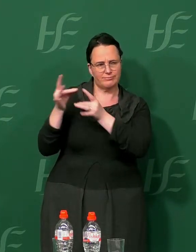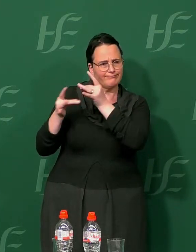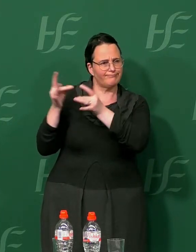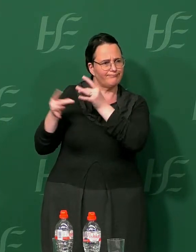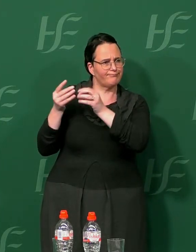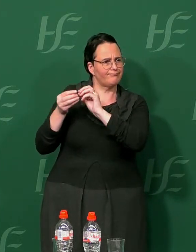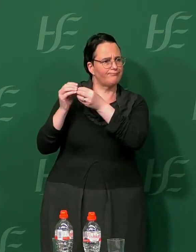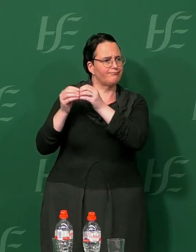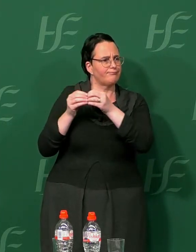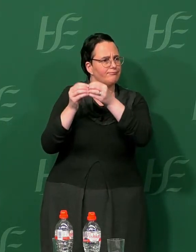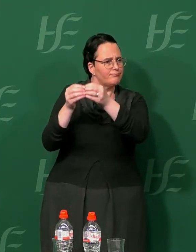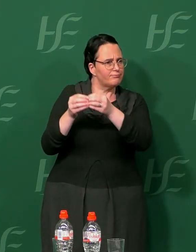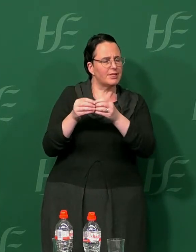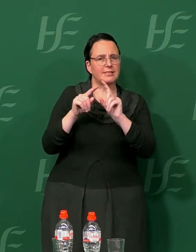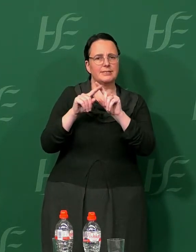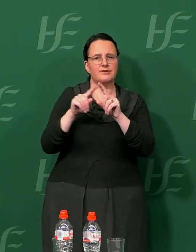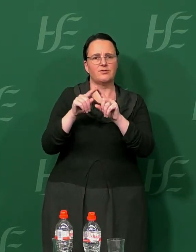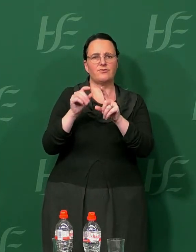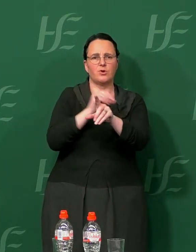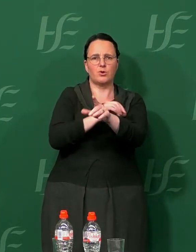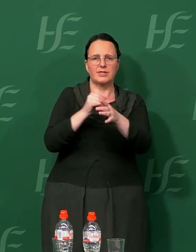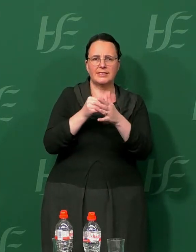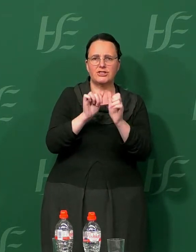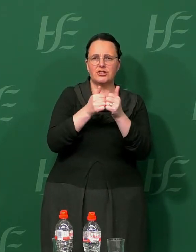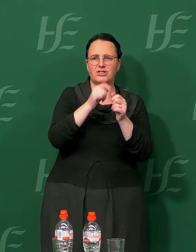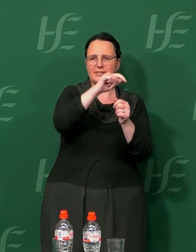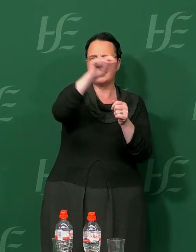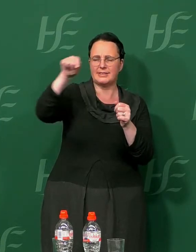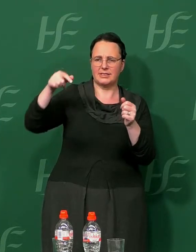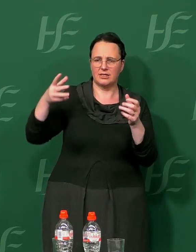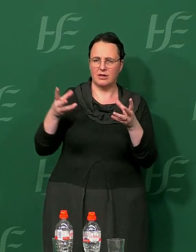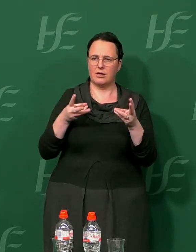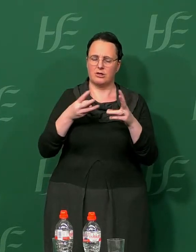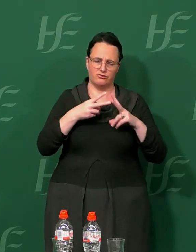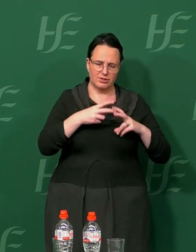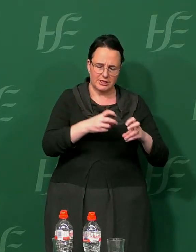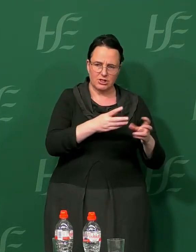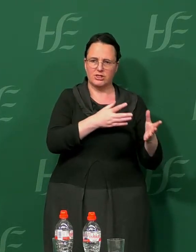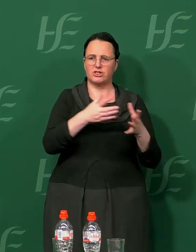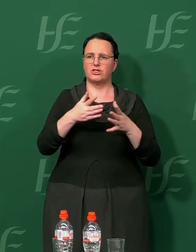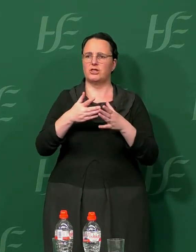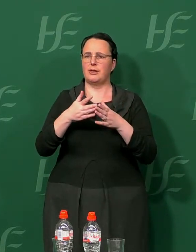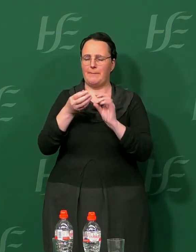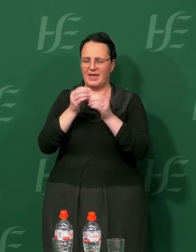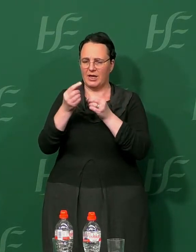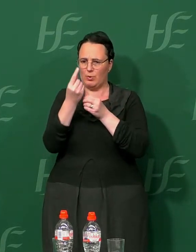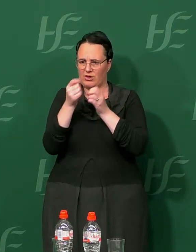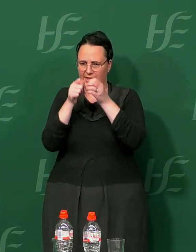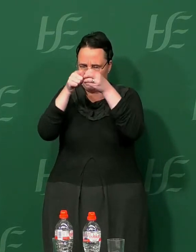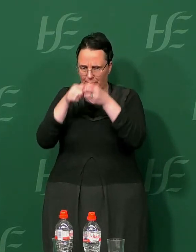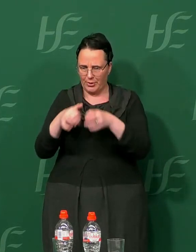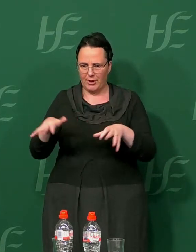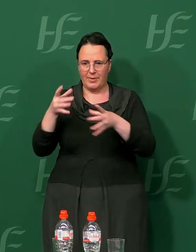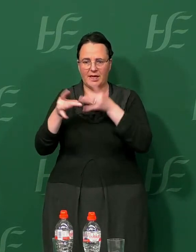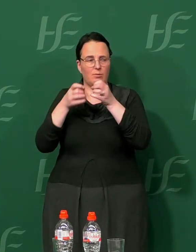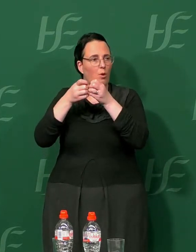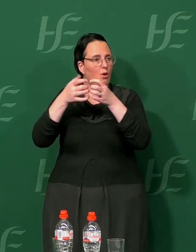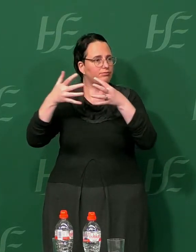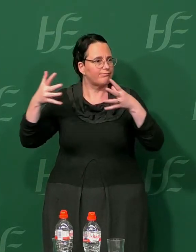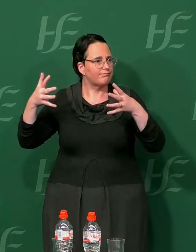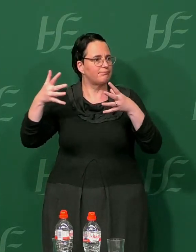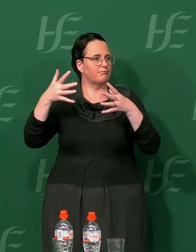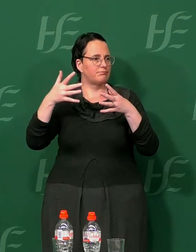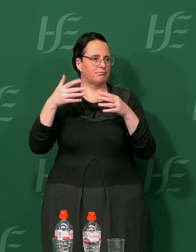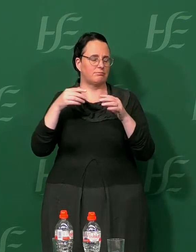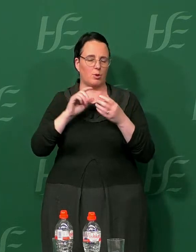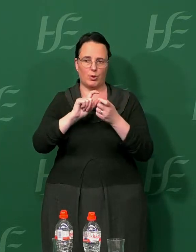of multiple agencies to move from research to production, to mass production at scale, and deliver these vaccines to where it's